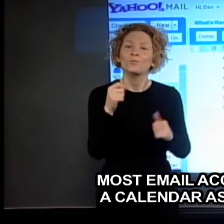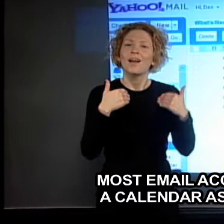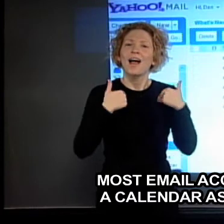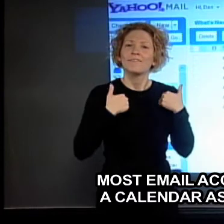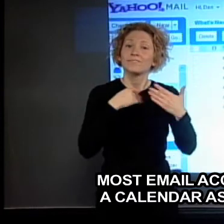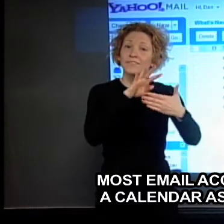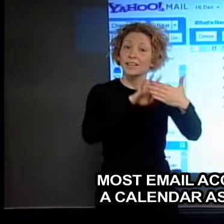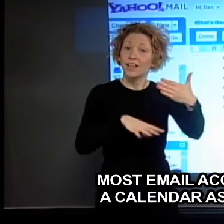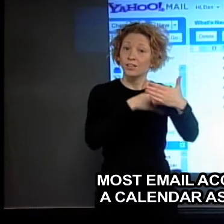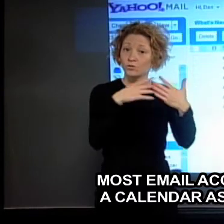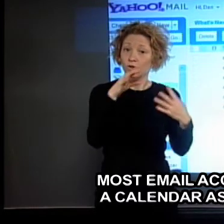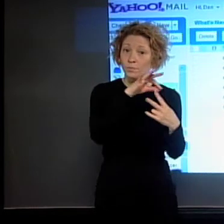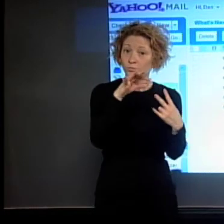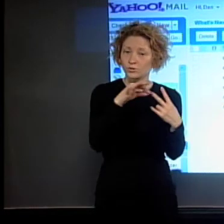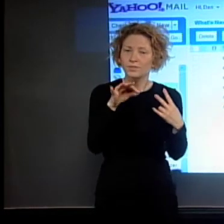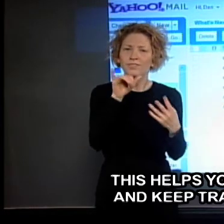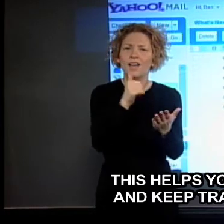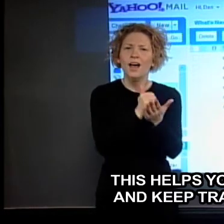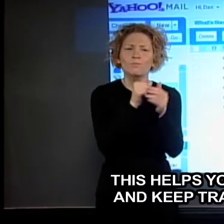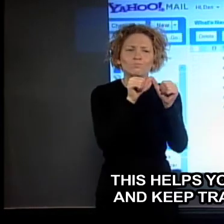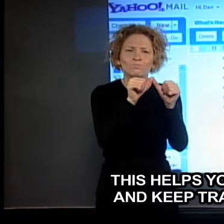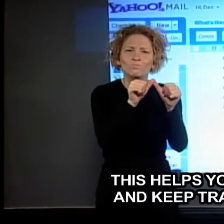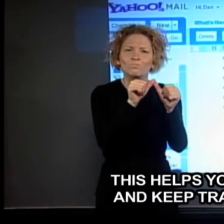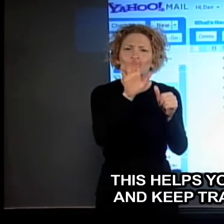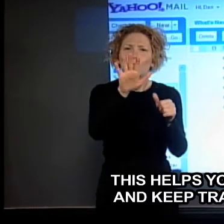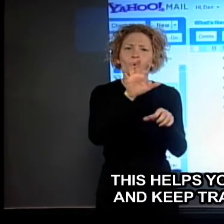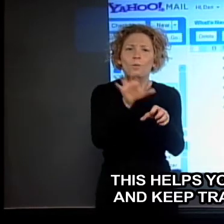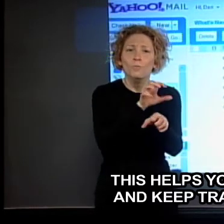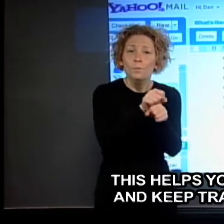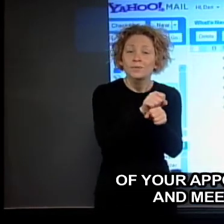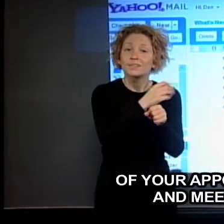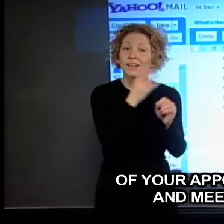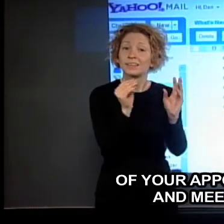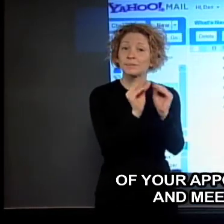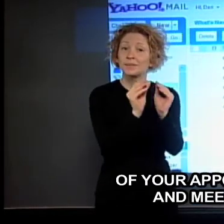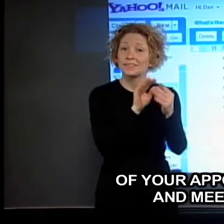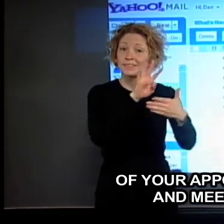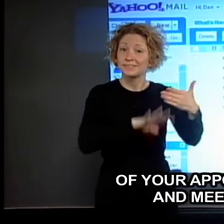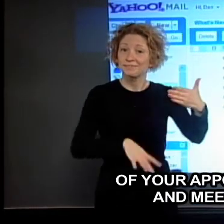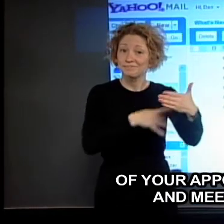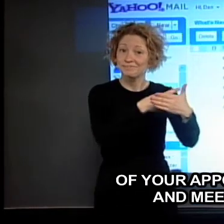an option. This helps you maintain and keep track of all your appointments and meetings.